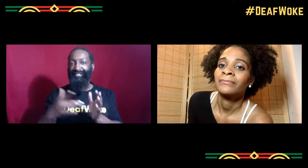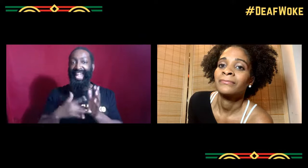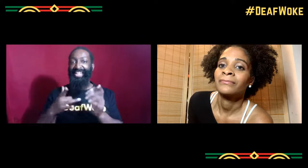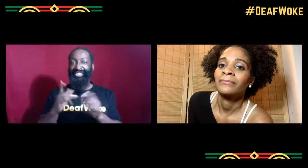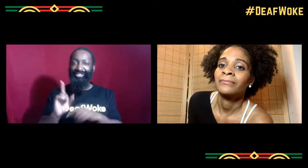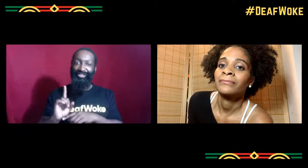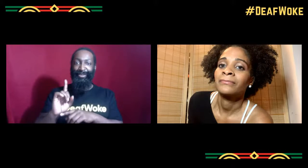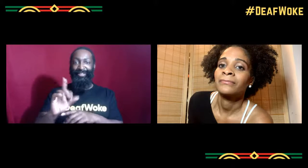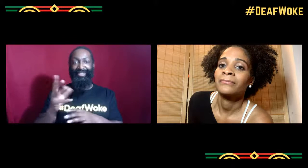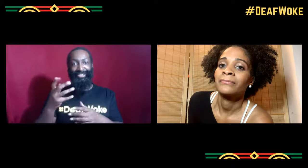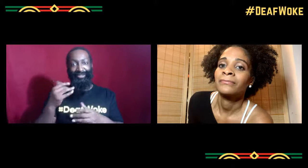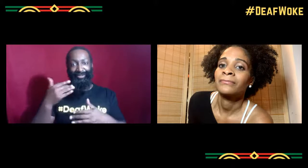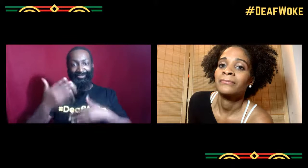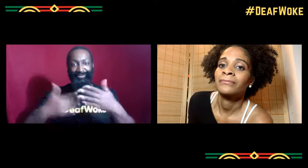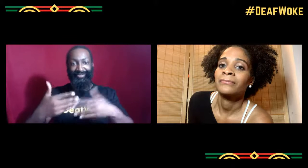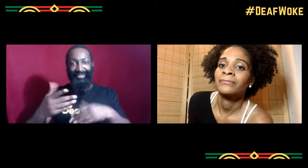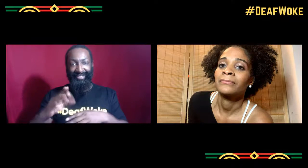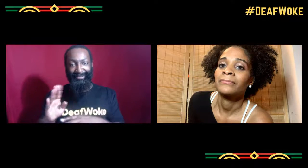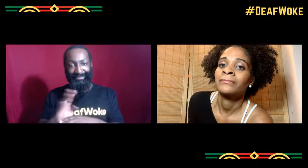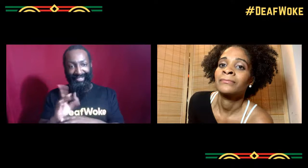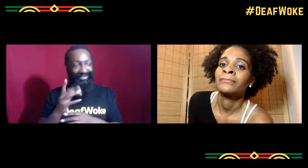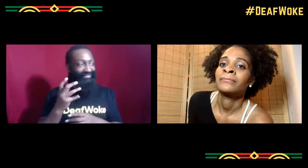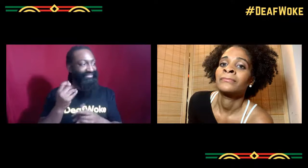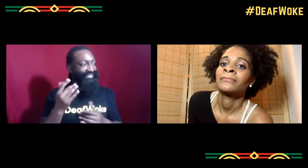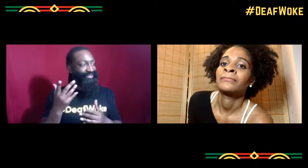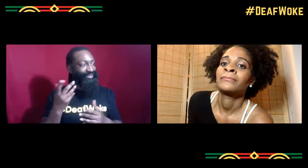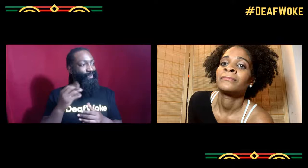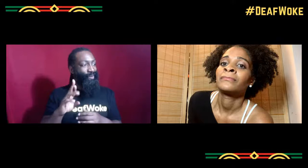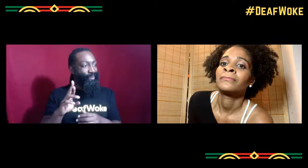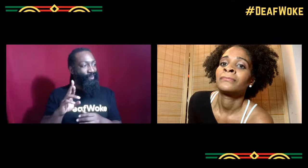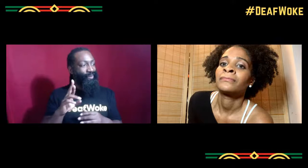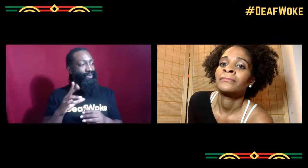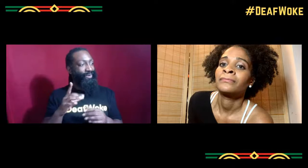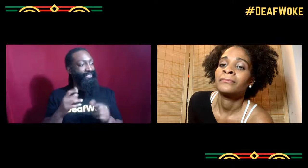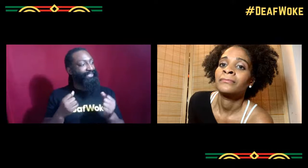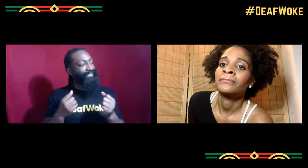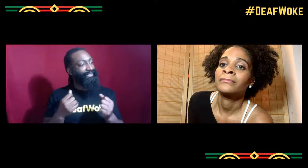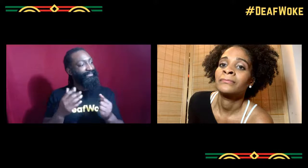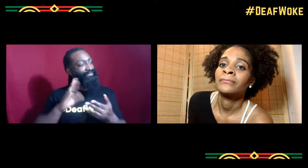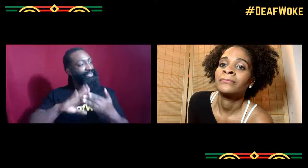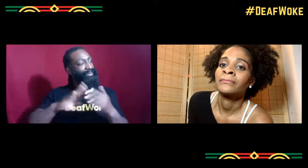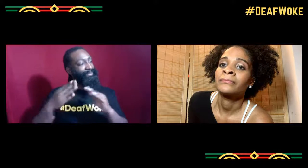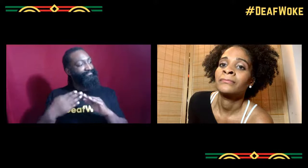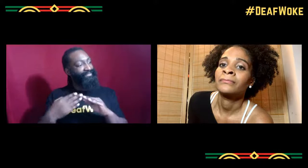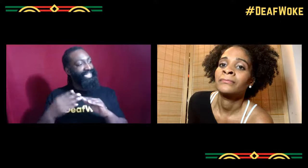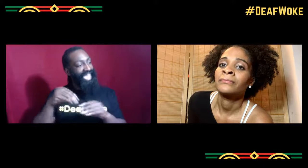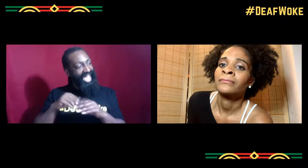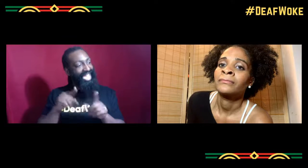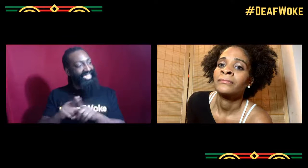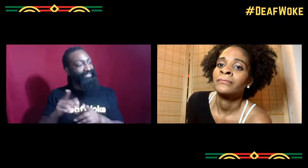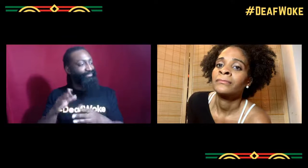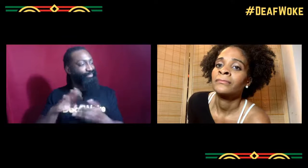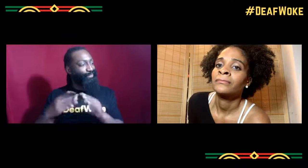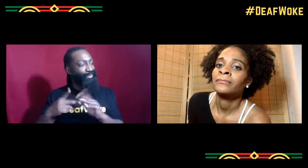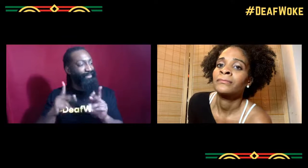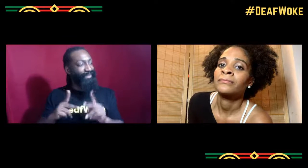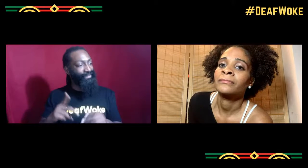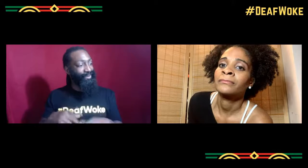You know, when we realize that the privilege exists. You know, there's privilege in business.